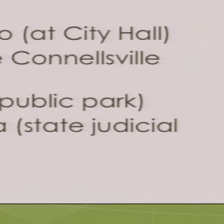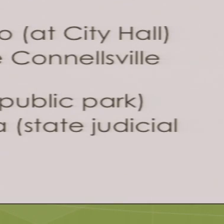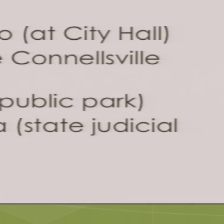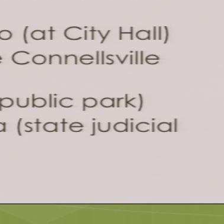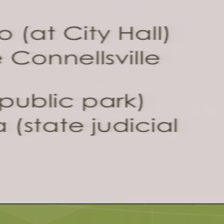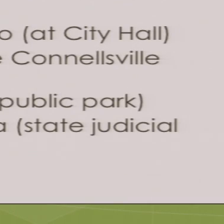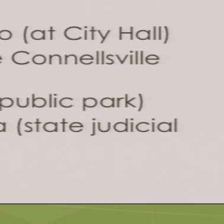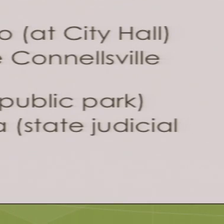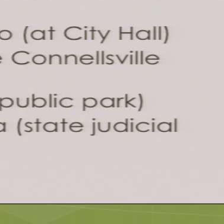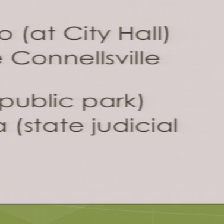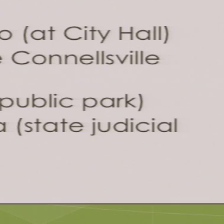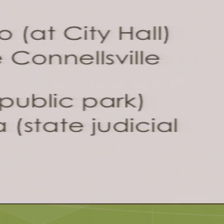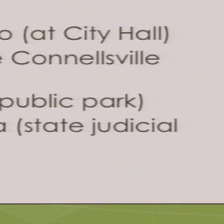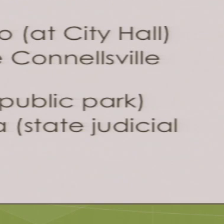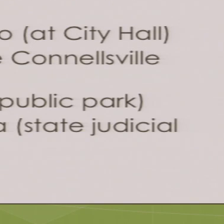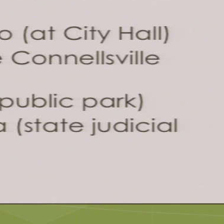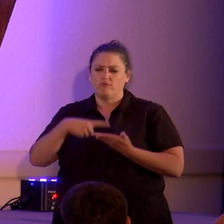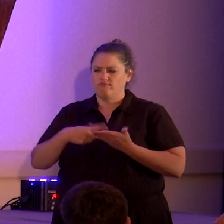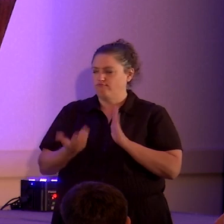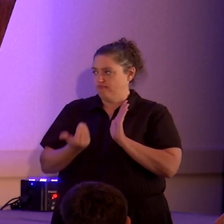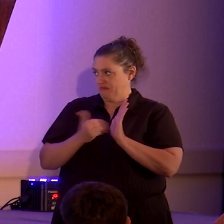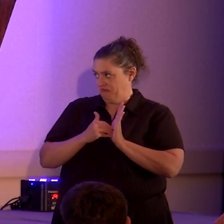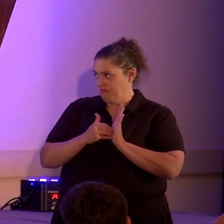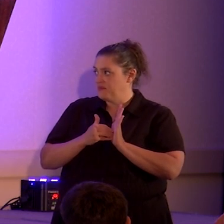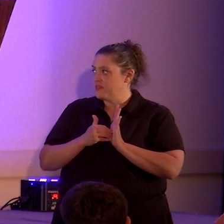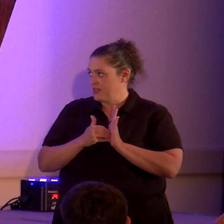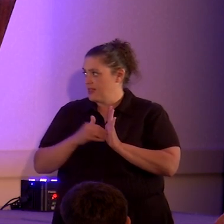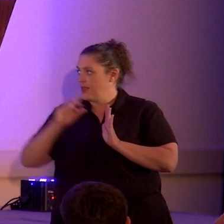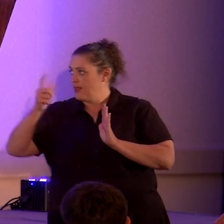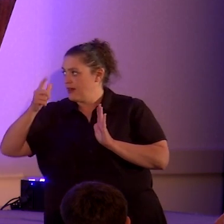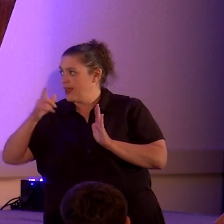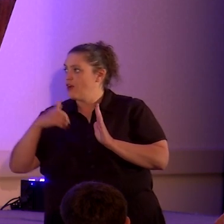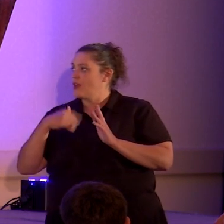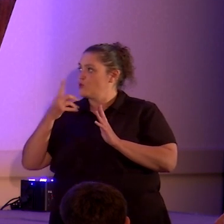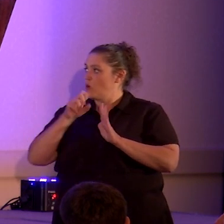my talk, has one at their state judicial building as well.